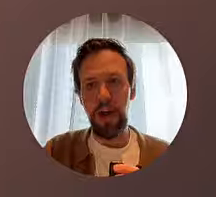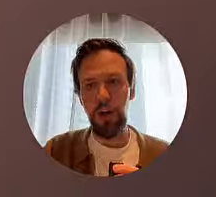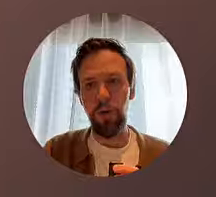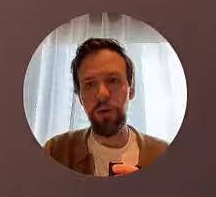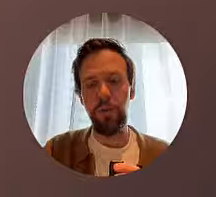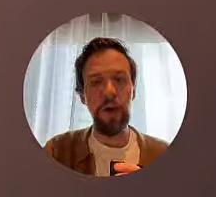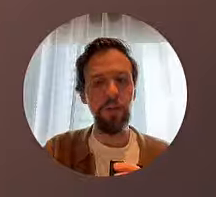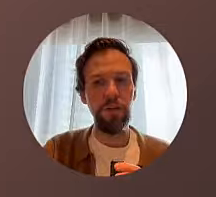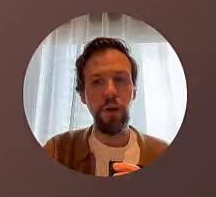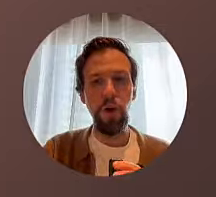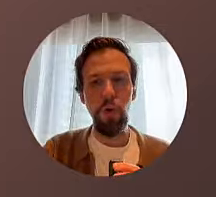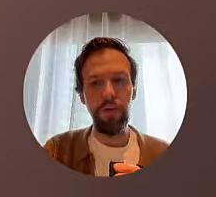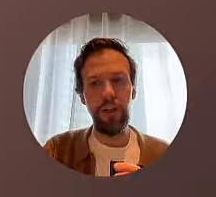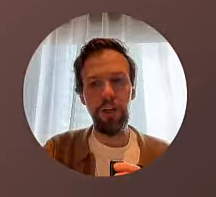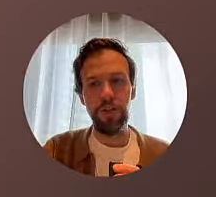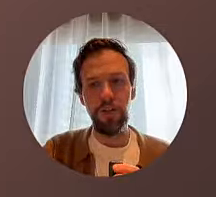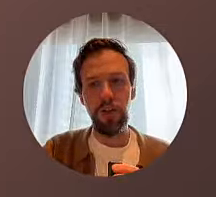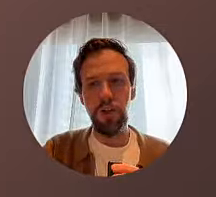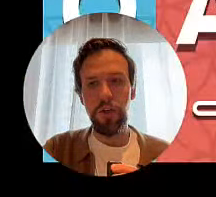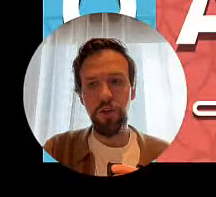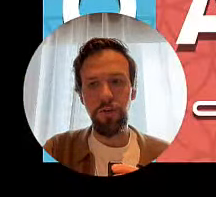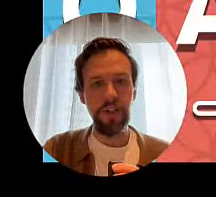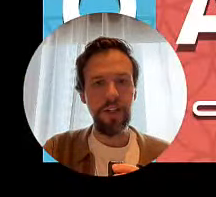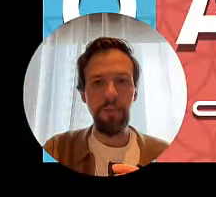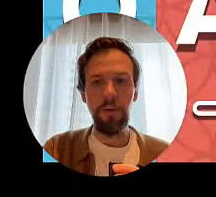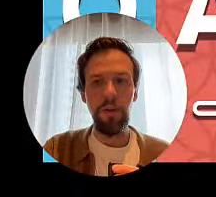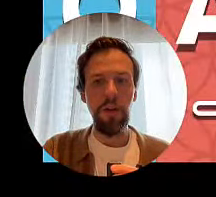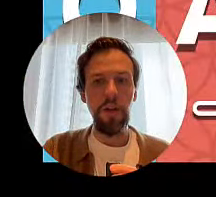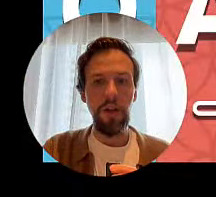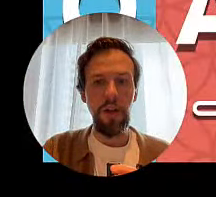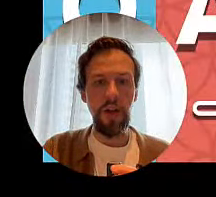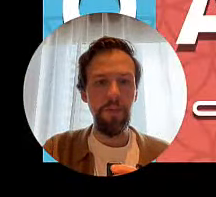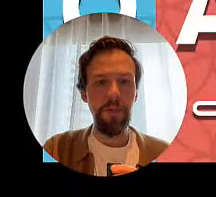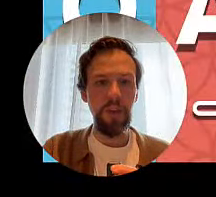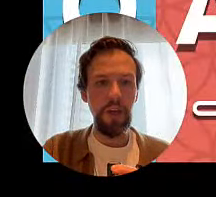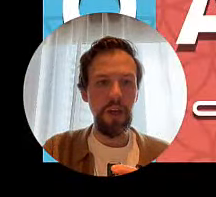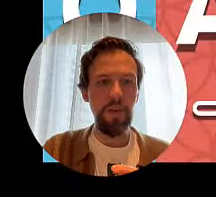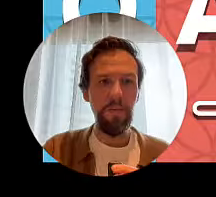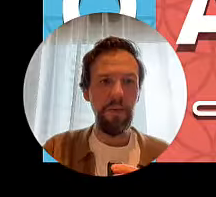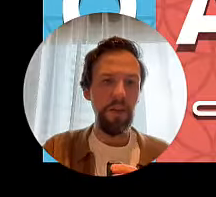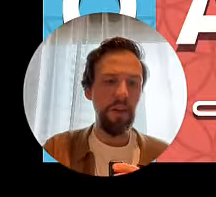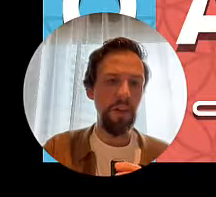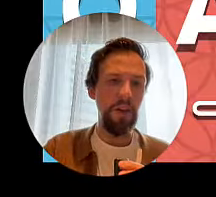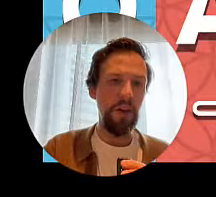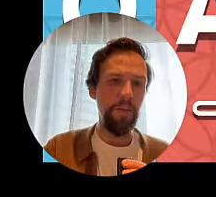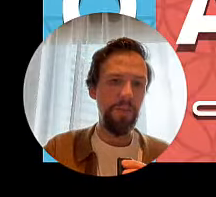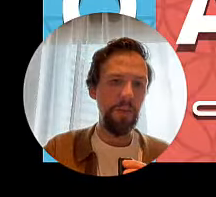discovered or I learned about over the years. So for example, the